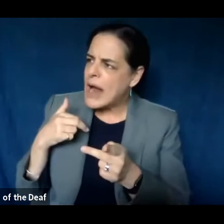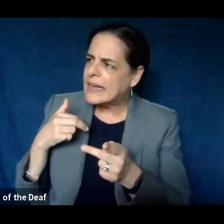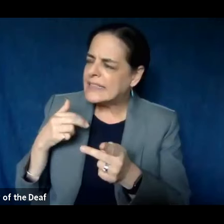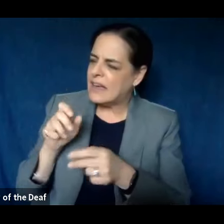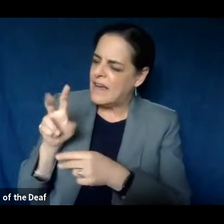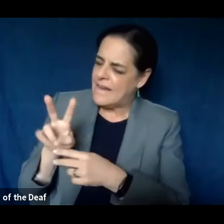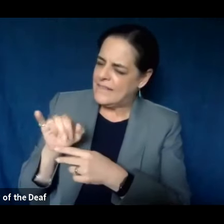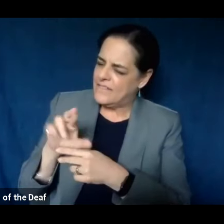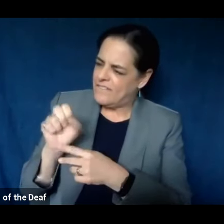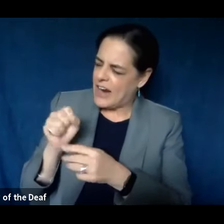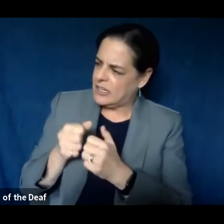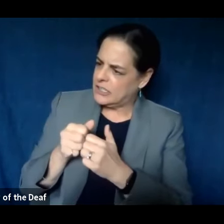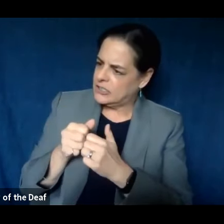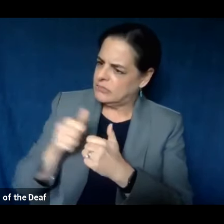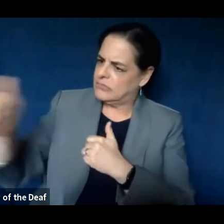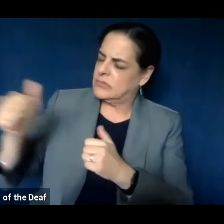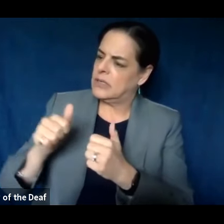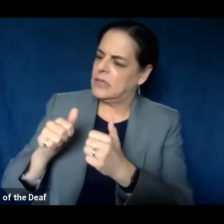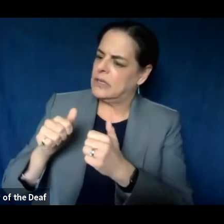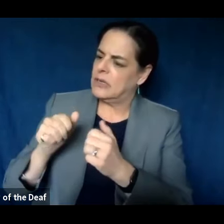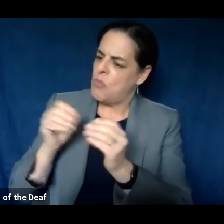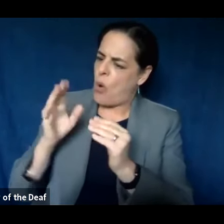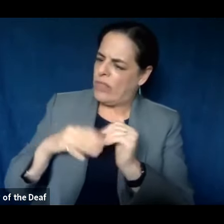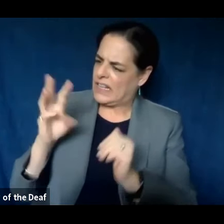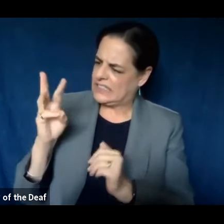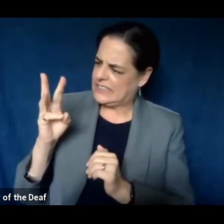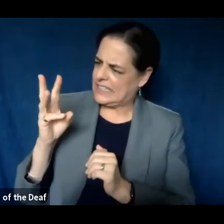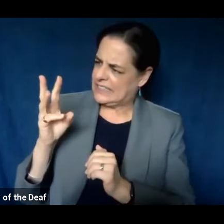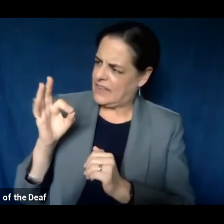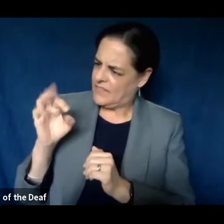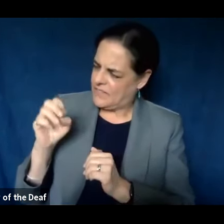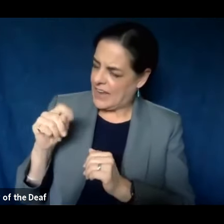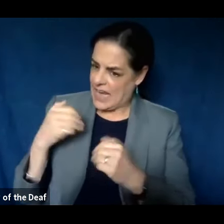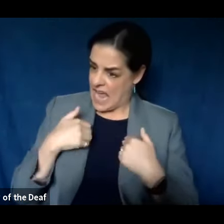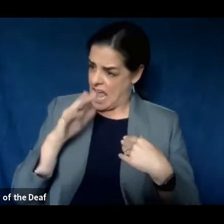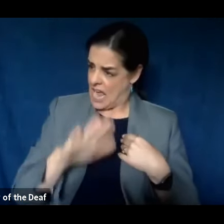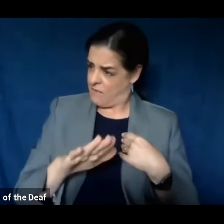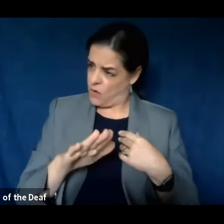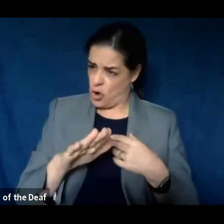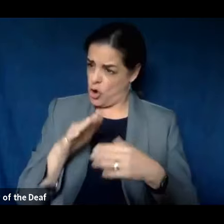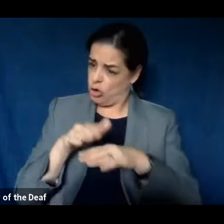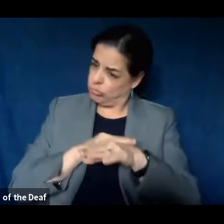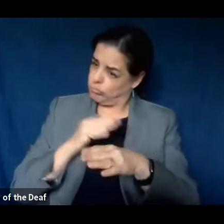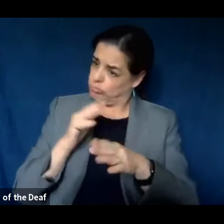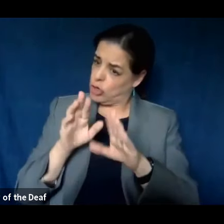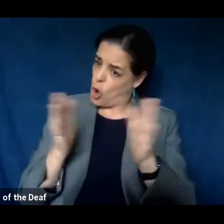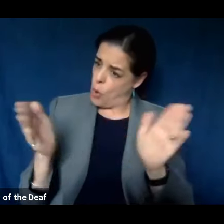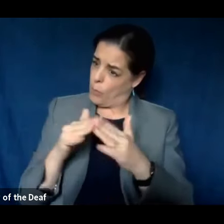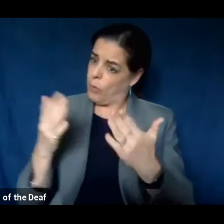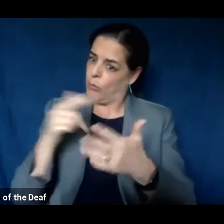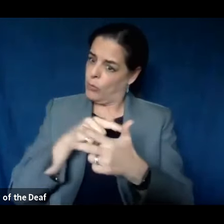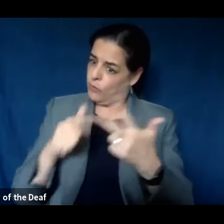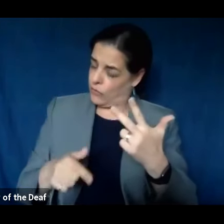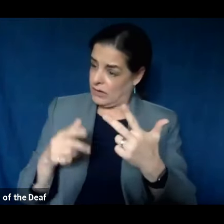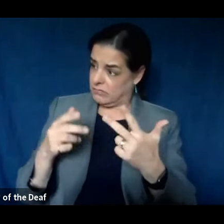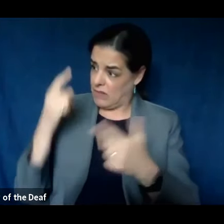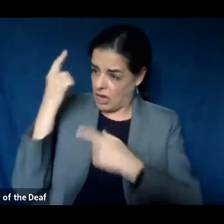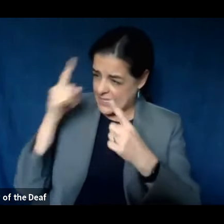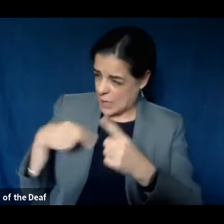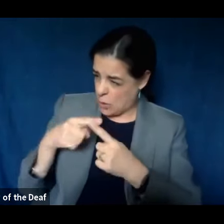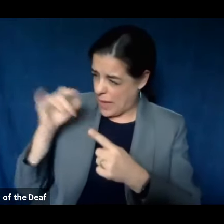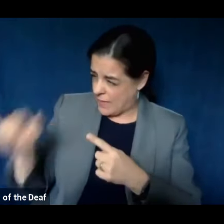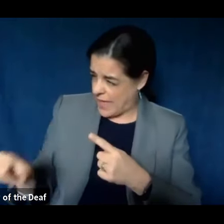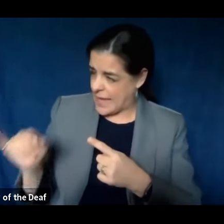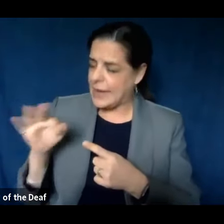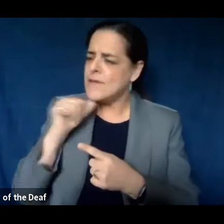particles beyond the 6-foot range. Have your phased reopening plans taken this into account? If not, why not? So I'm aware